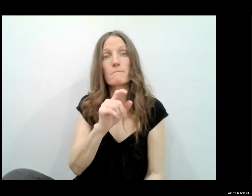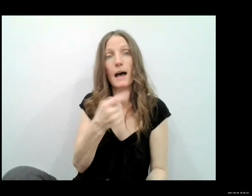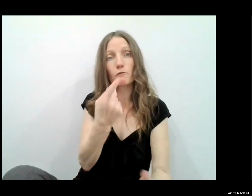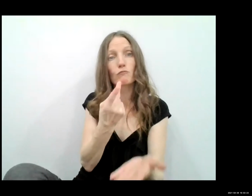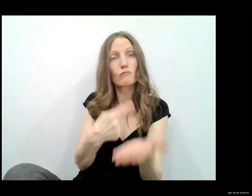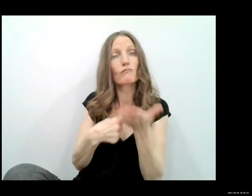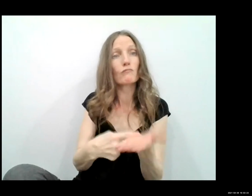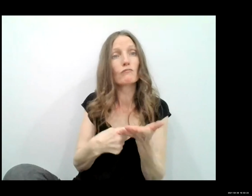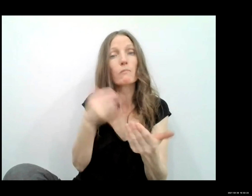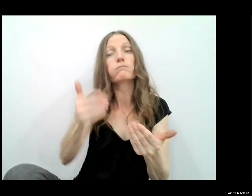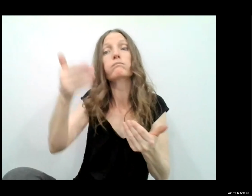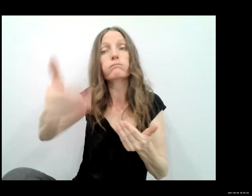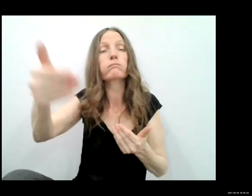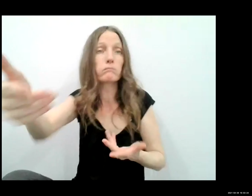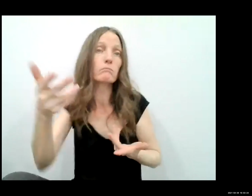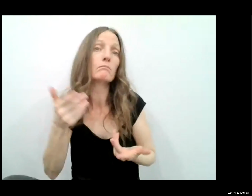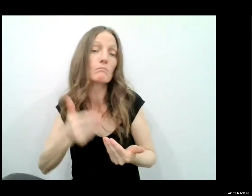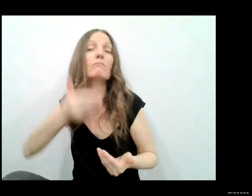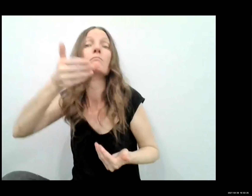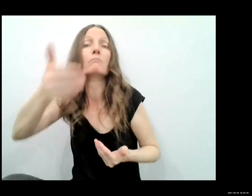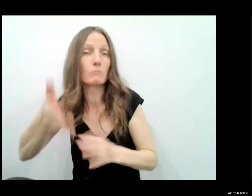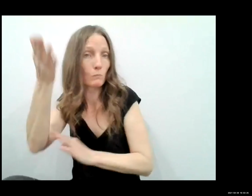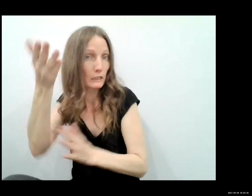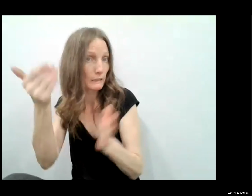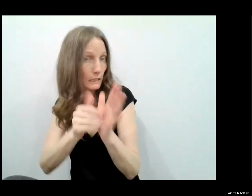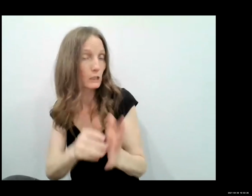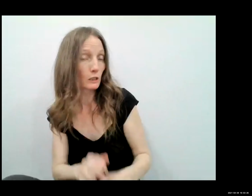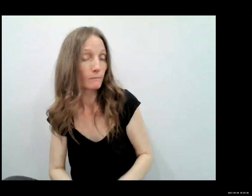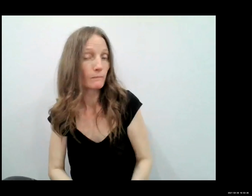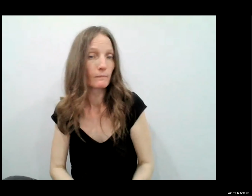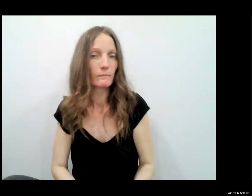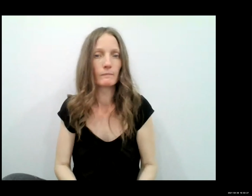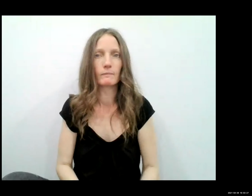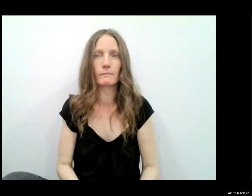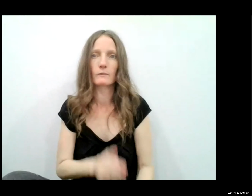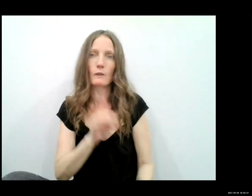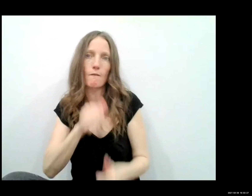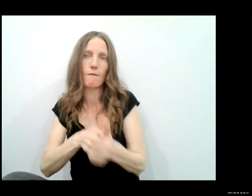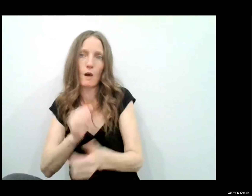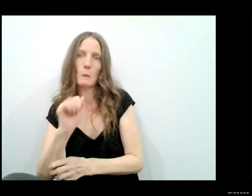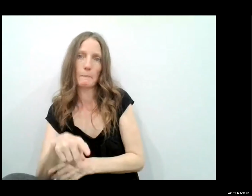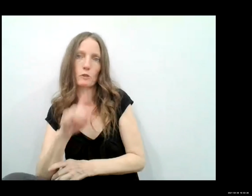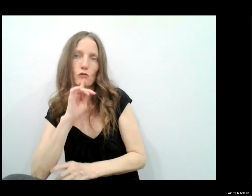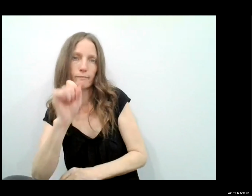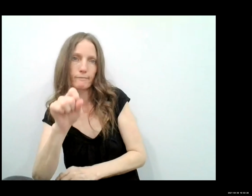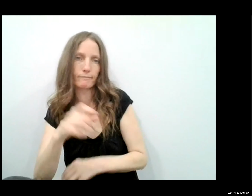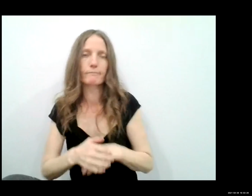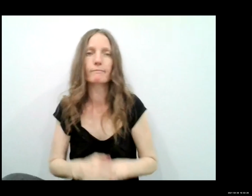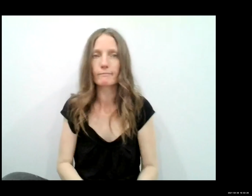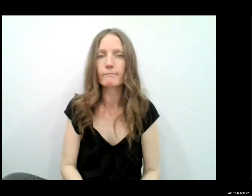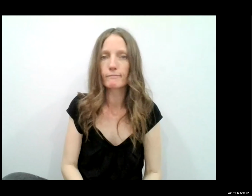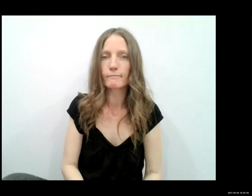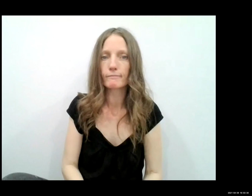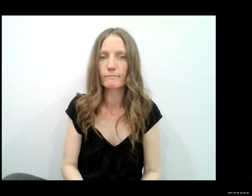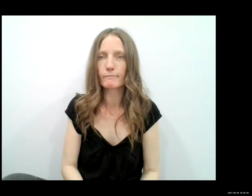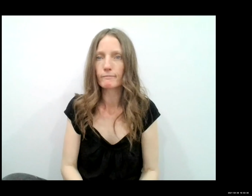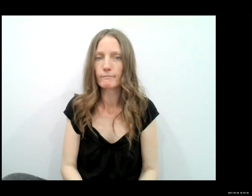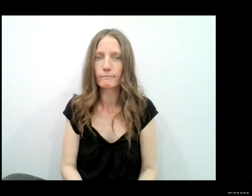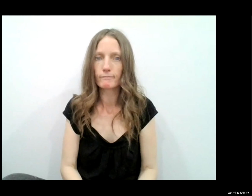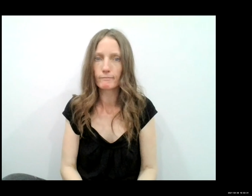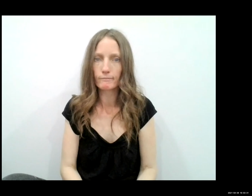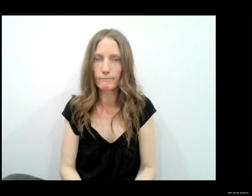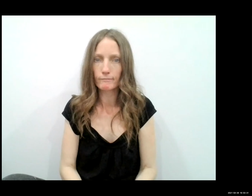Another session would be awesome. Yeah, for sure. Yeah, as a follow-up. As a follow-up. Yep. So I